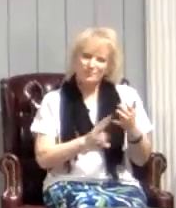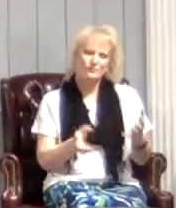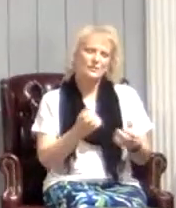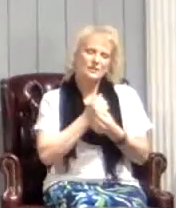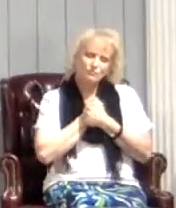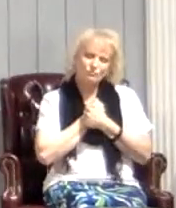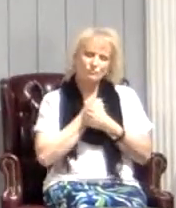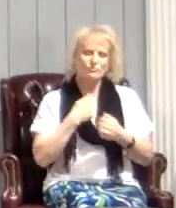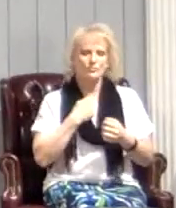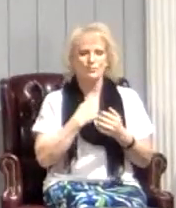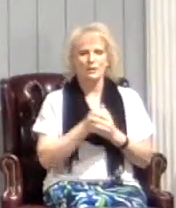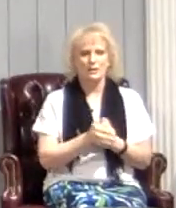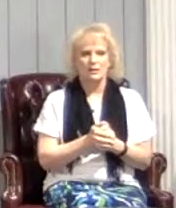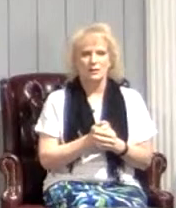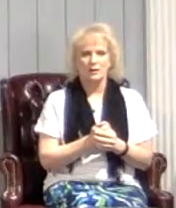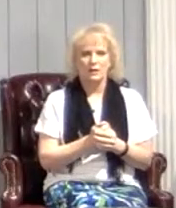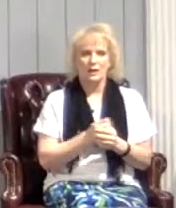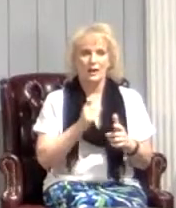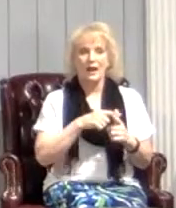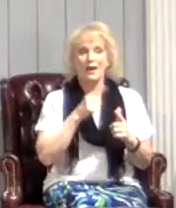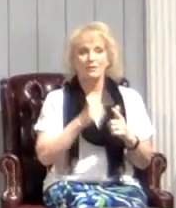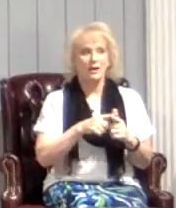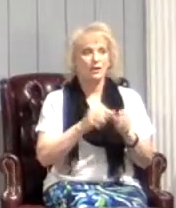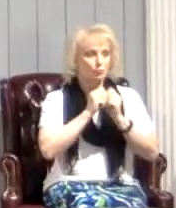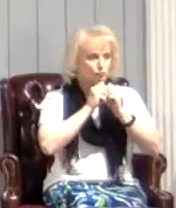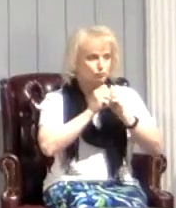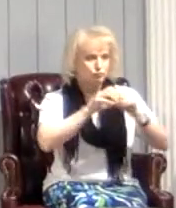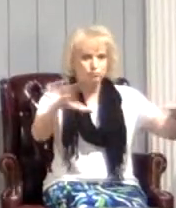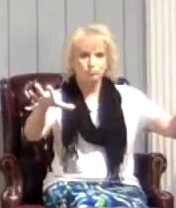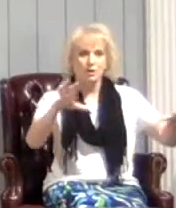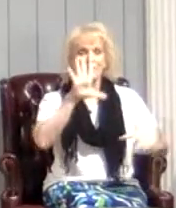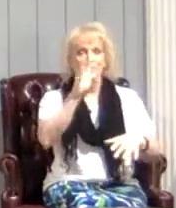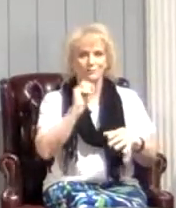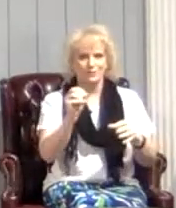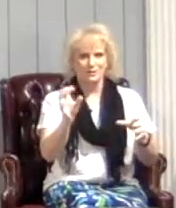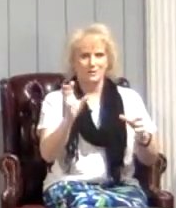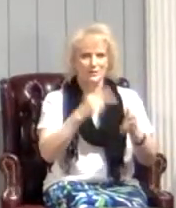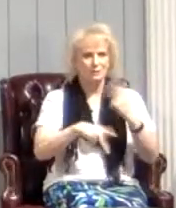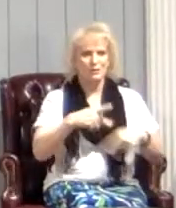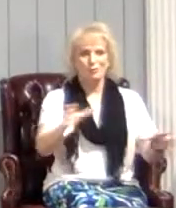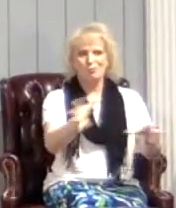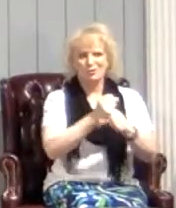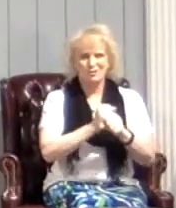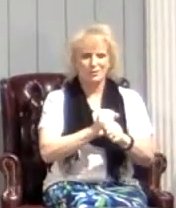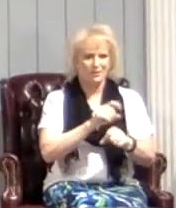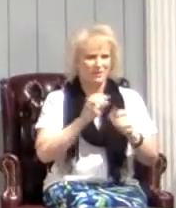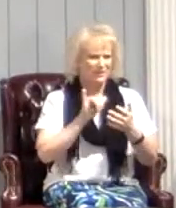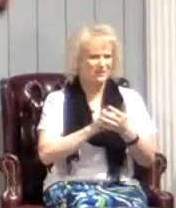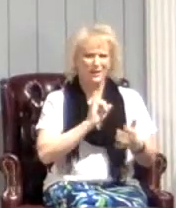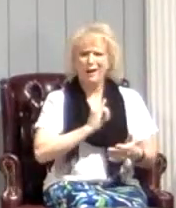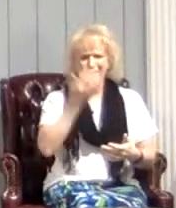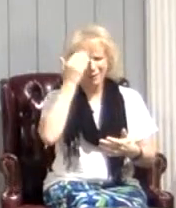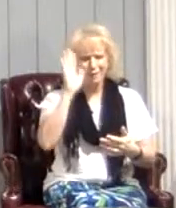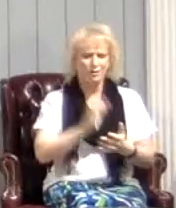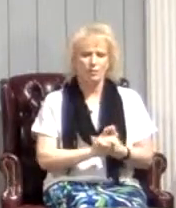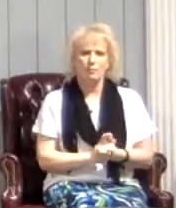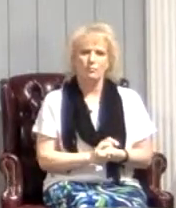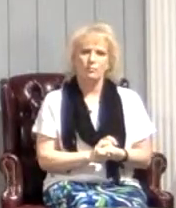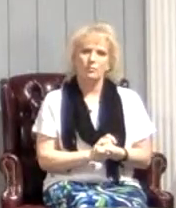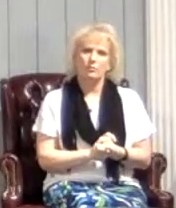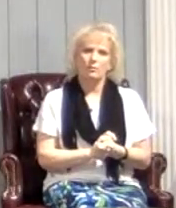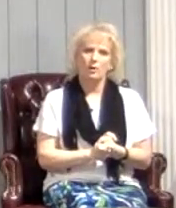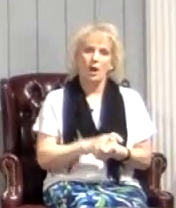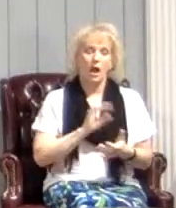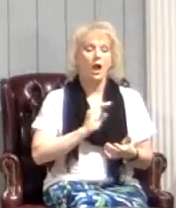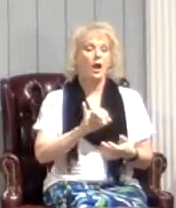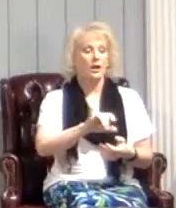you would pray for me. And then it goes out to 50 people that I don't know that I get that text. So I